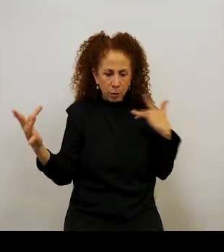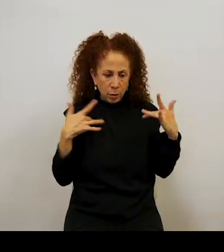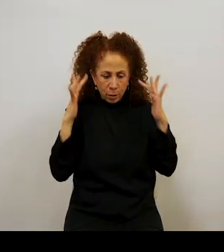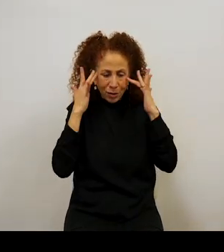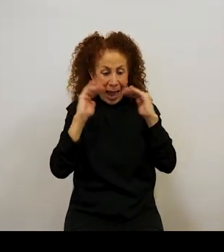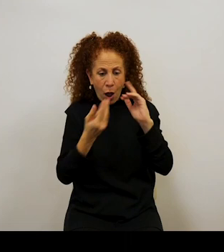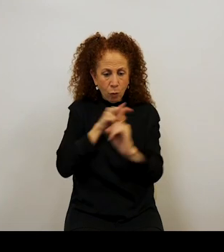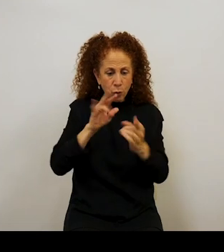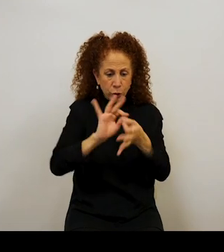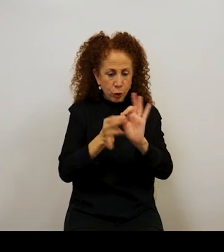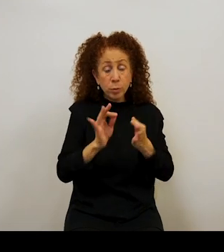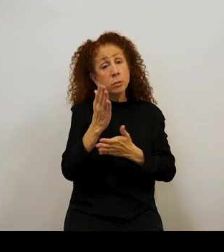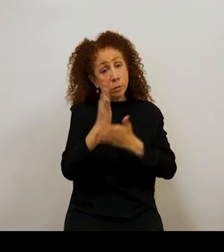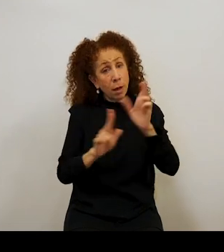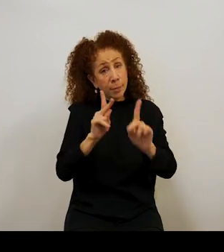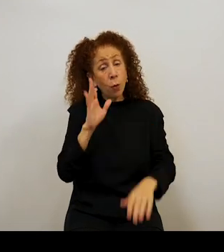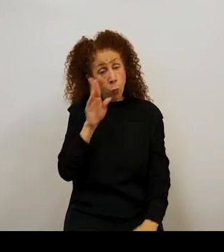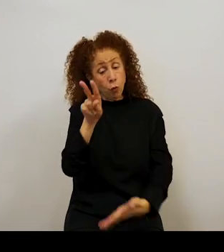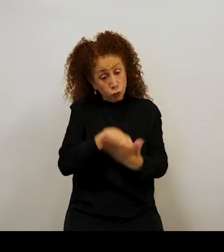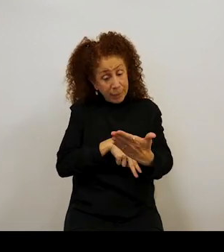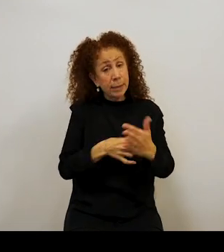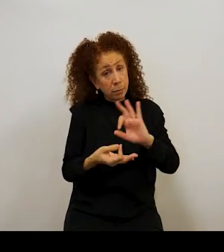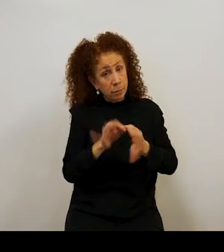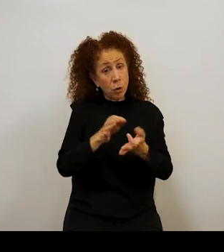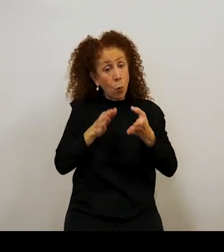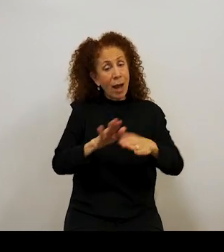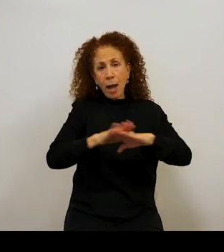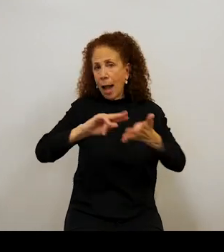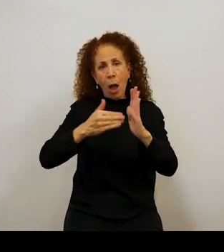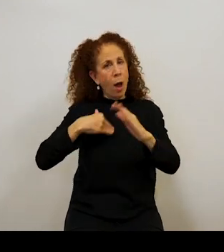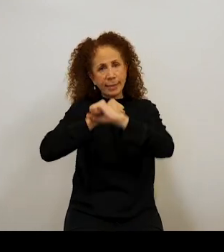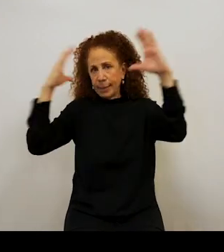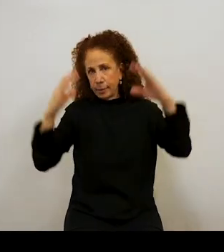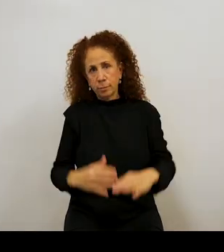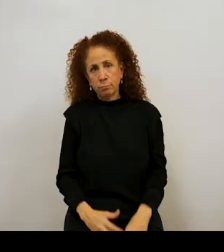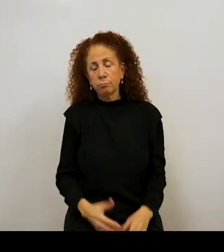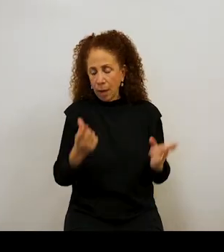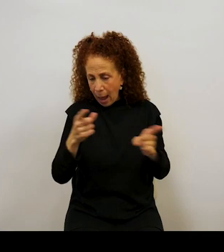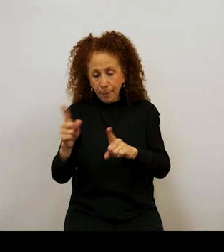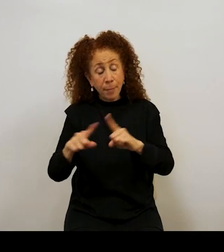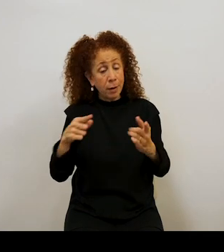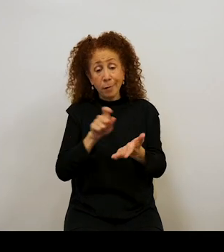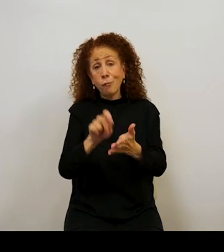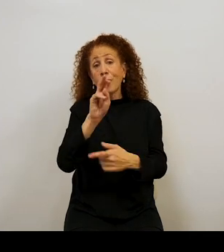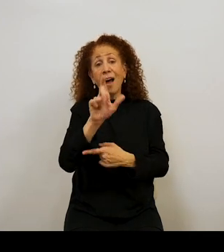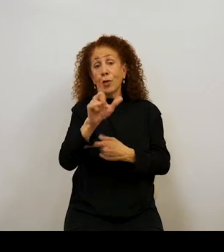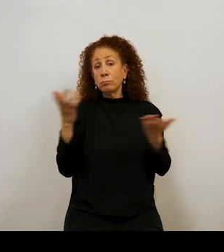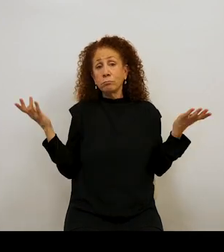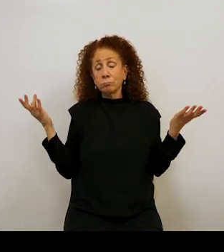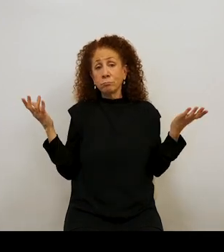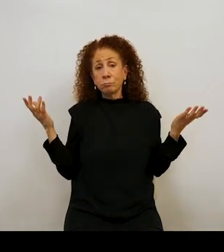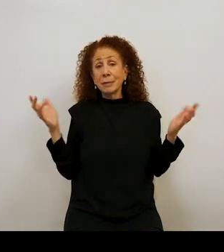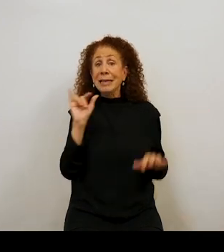It will, there will be, there are people who read it in ways that are not how I see it at all. But I've written a novel, and